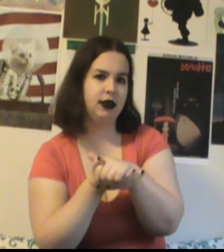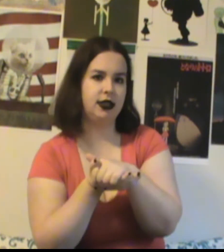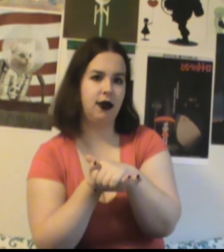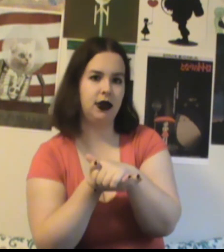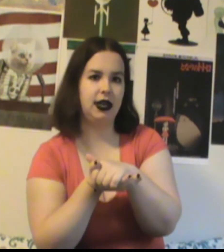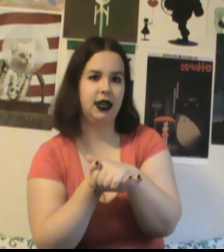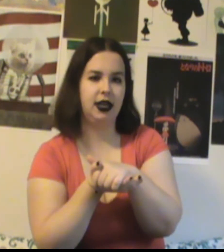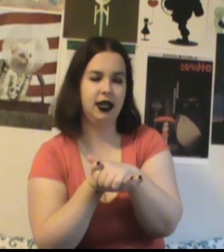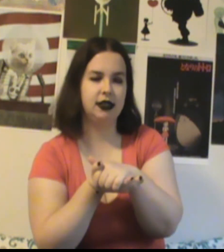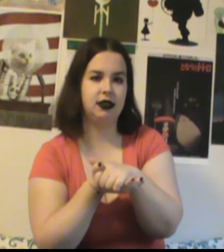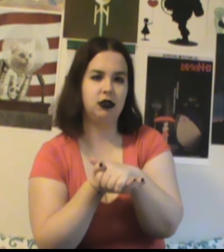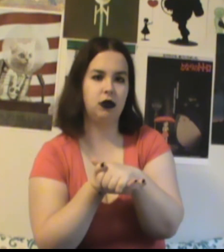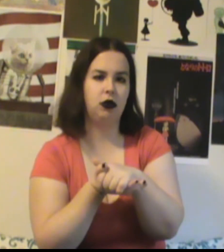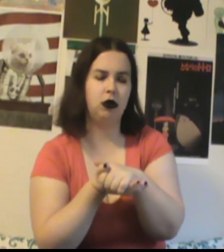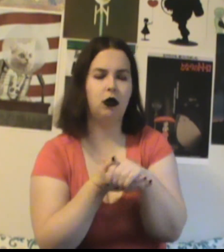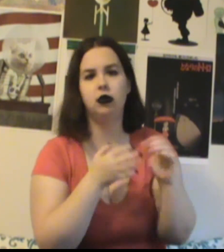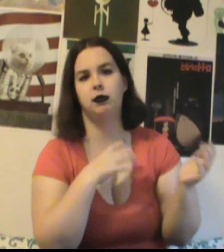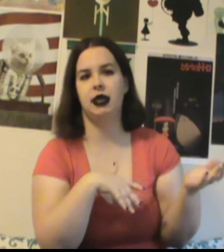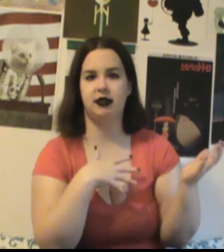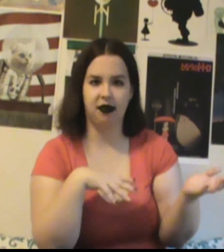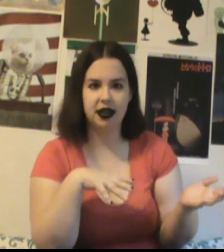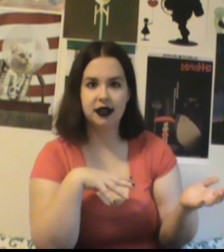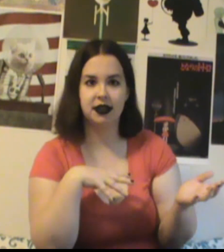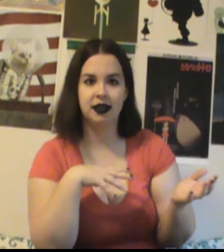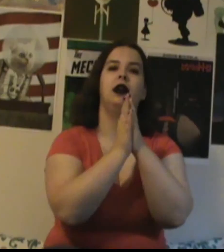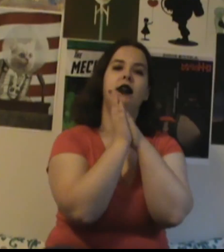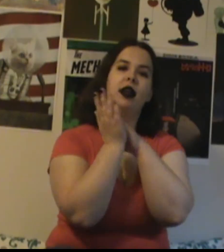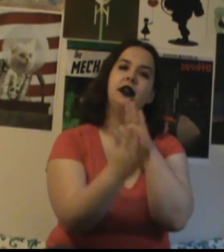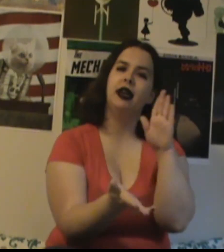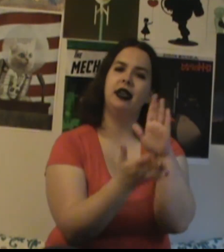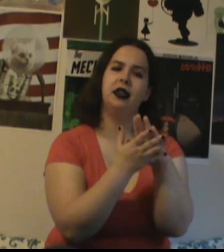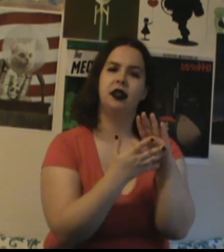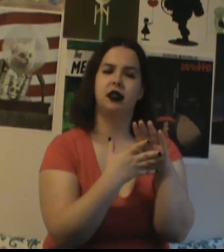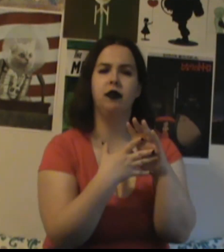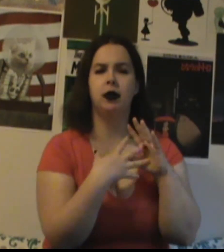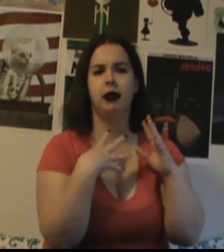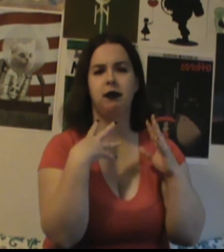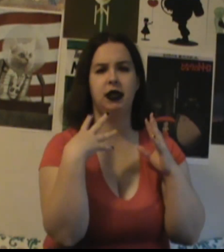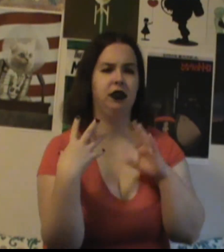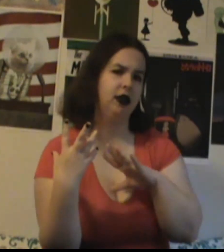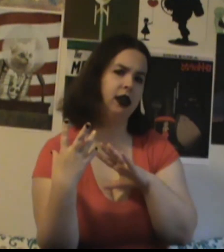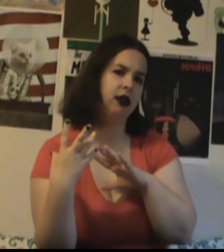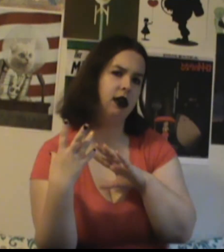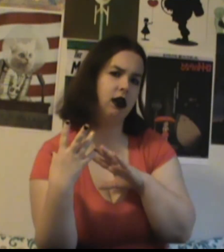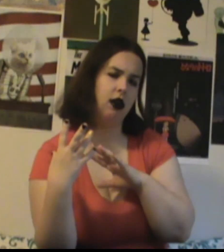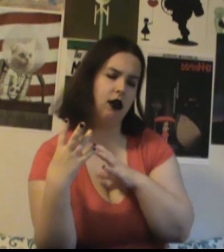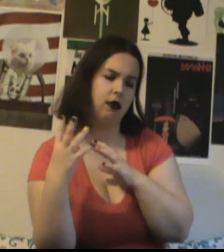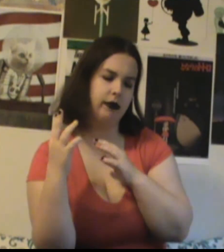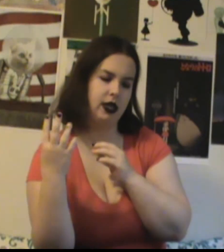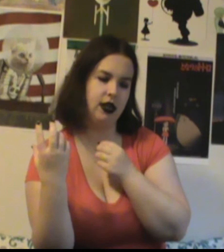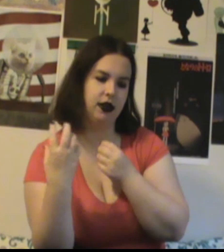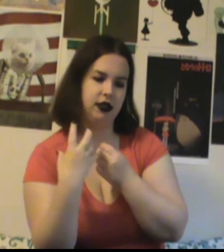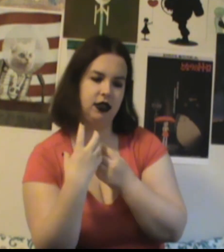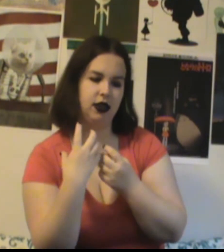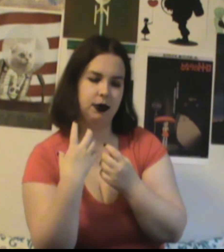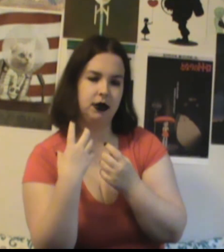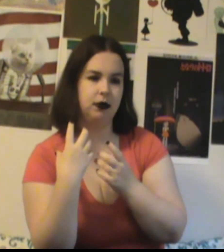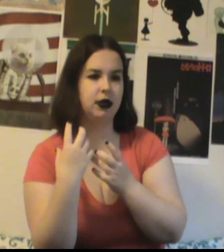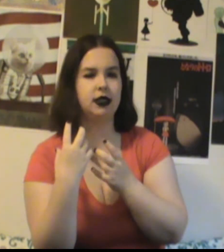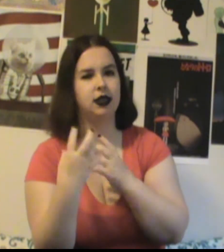now dating his old best friend. And then the ending discovery made by Shawnee by the end of this episode was